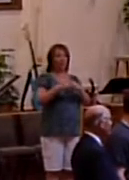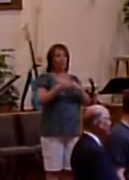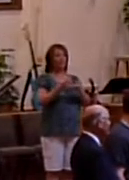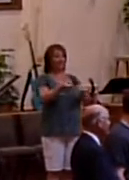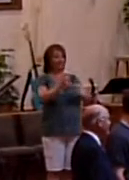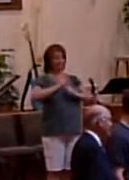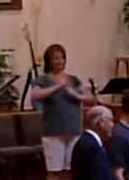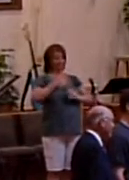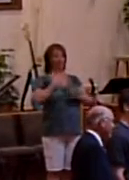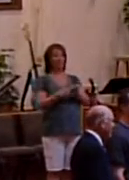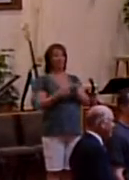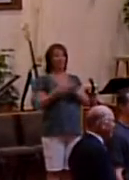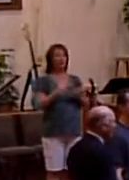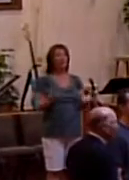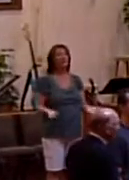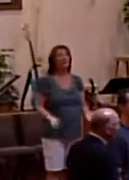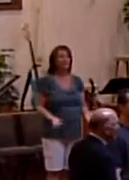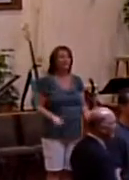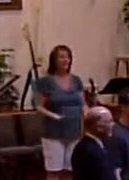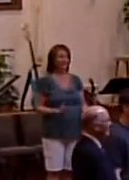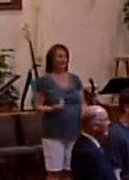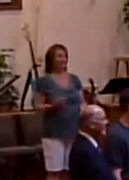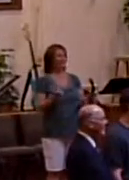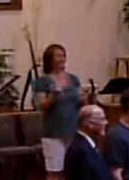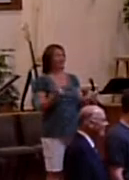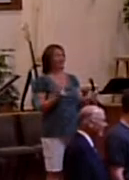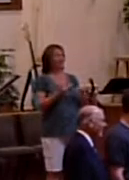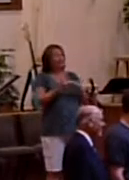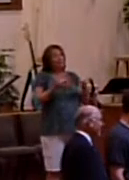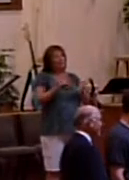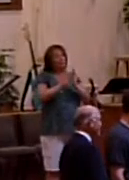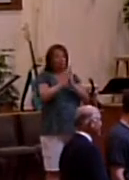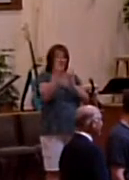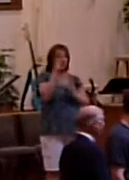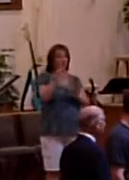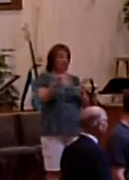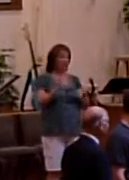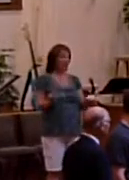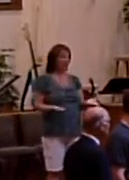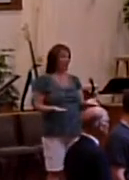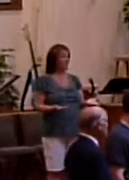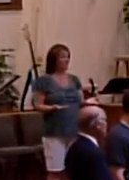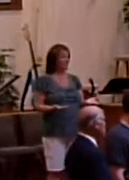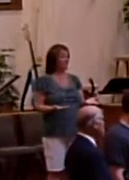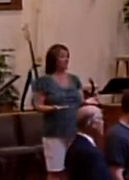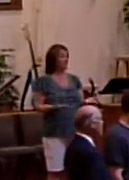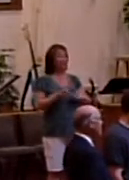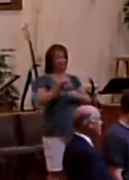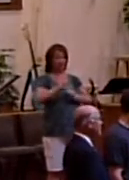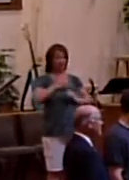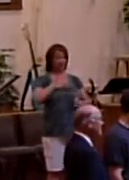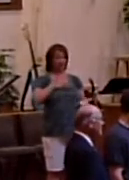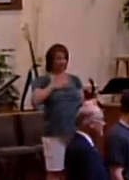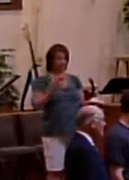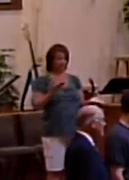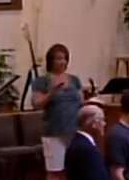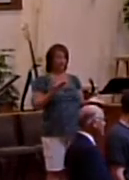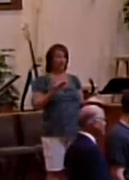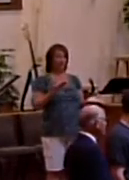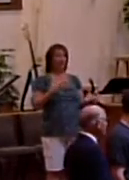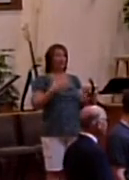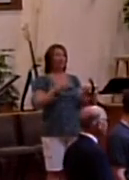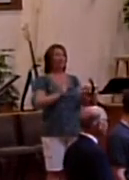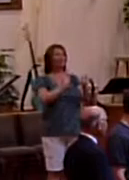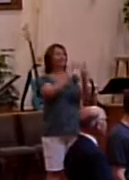do. It gives us things to pray for. It does. And it gives us outreach.